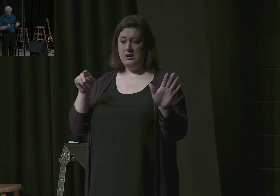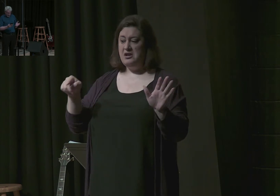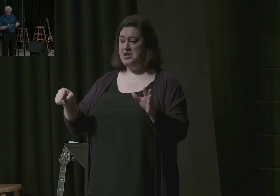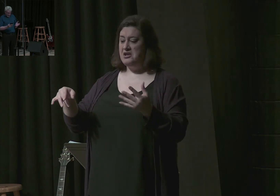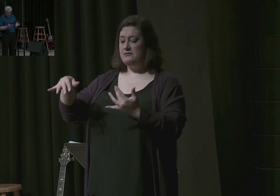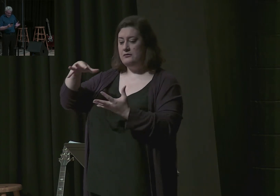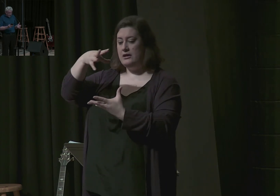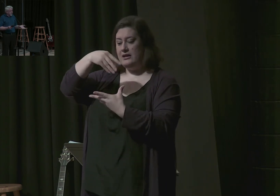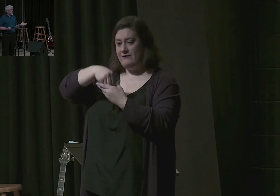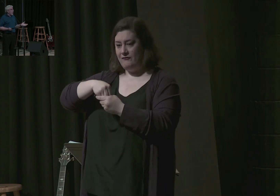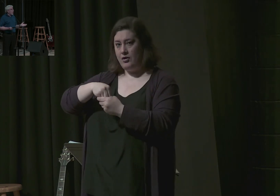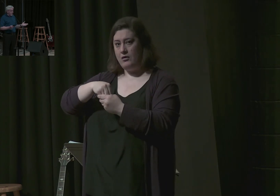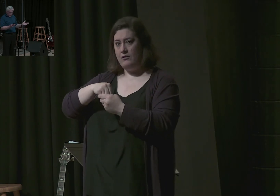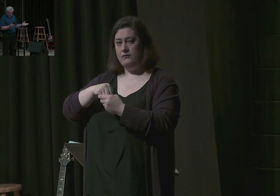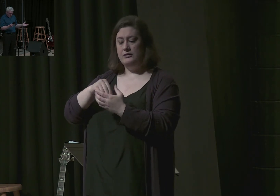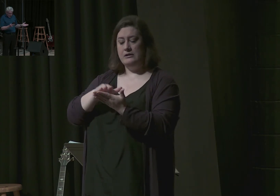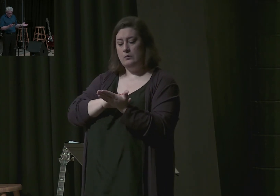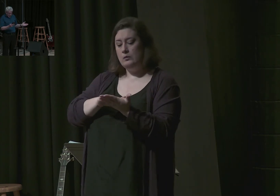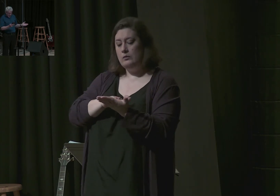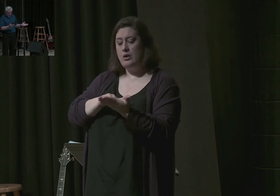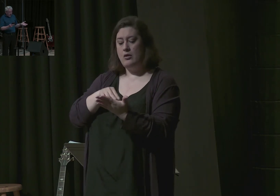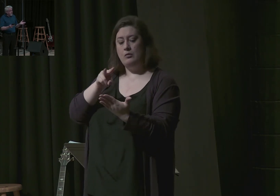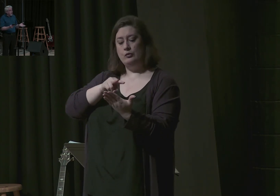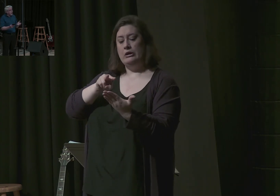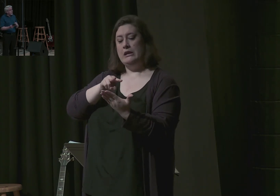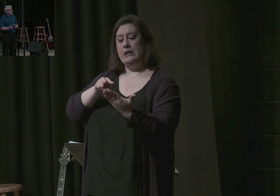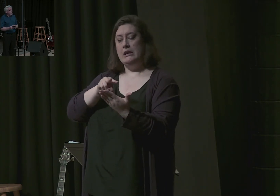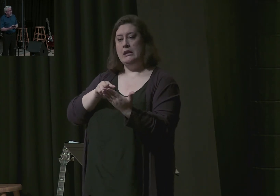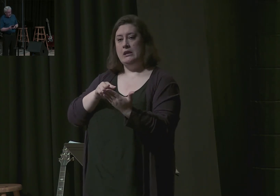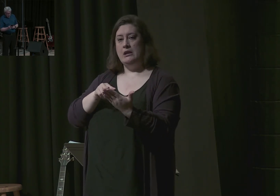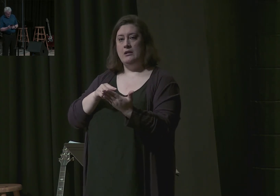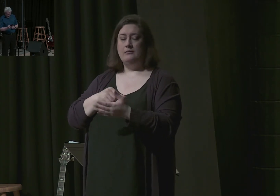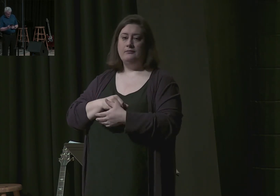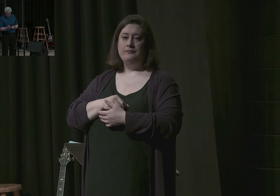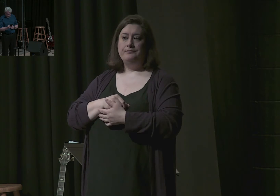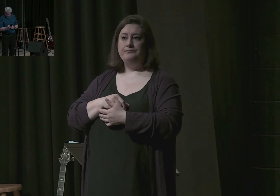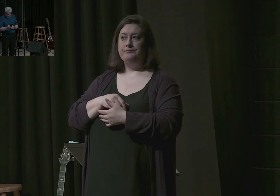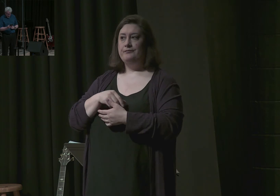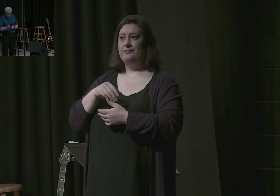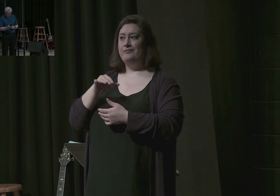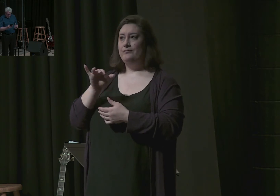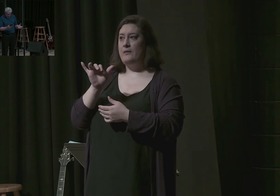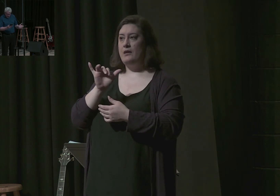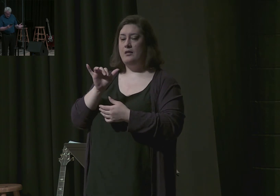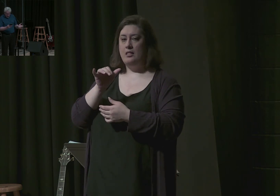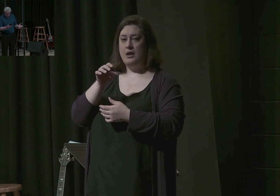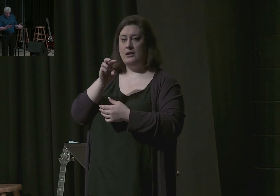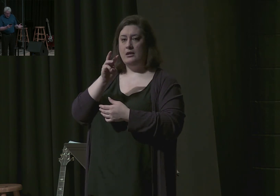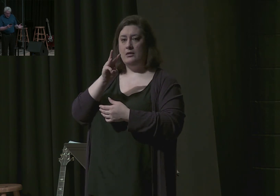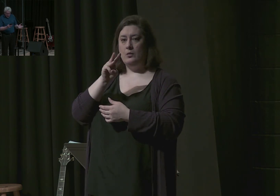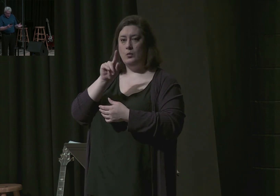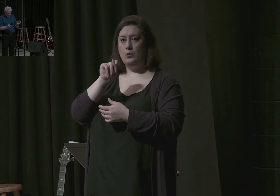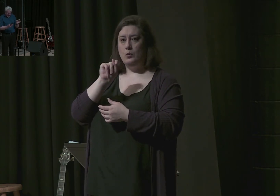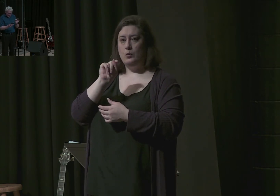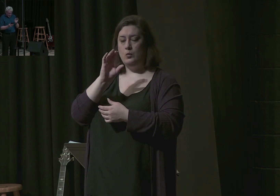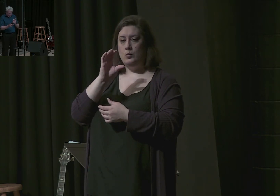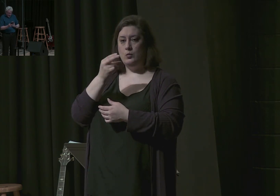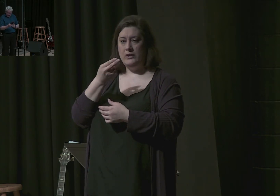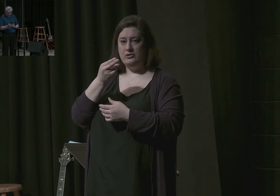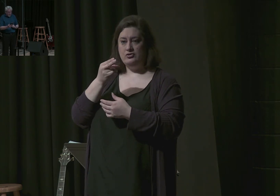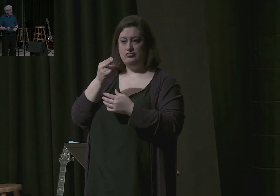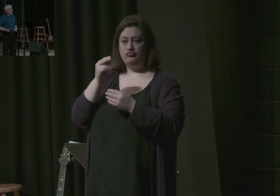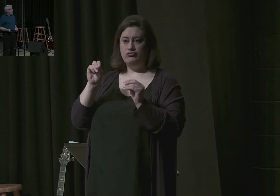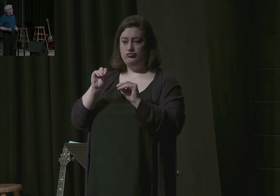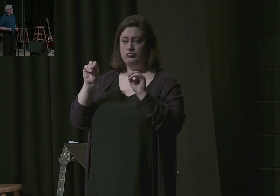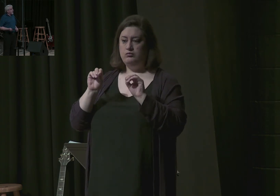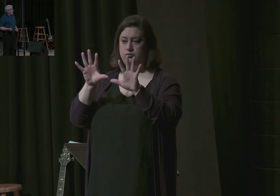man. He is involved in divination, a form of witchcraft. He seems to be attempting to